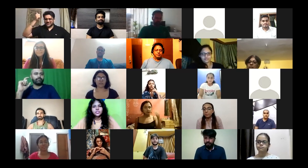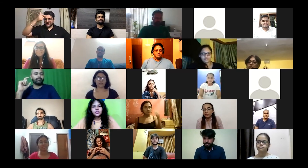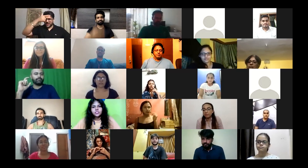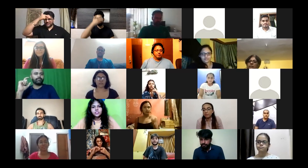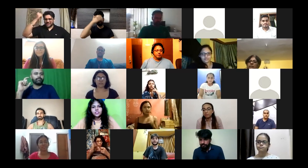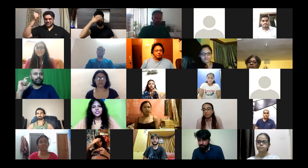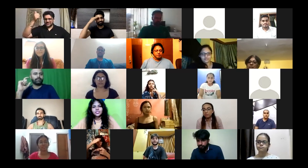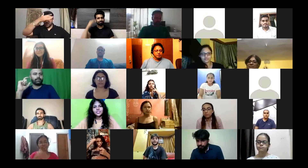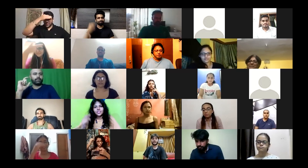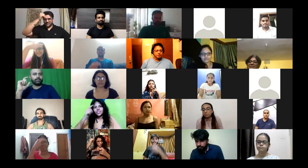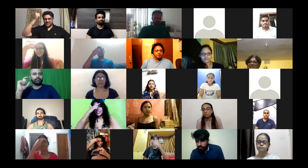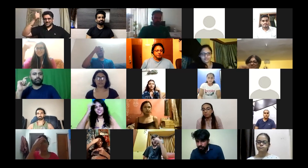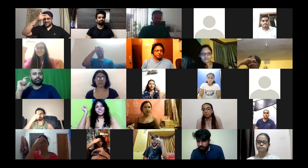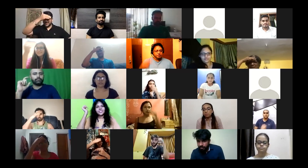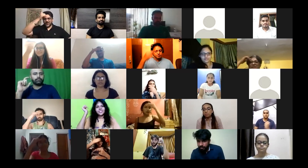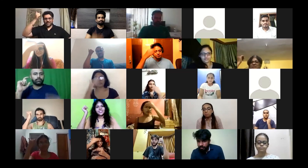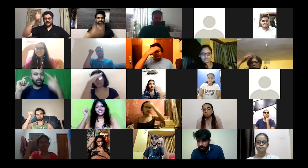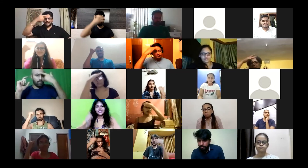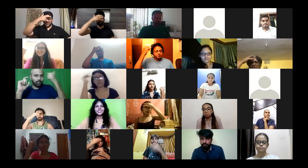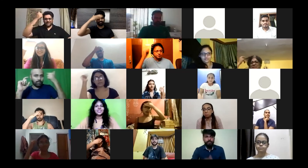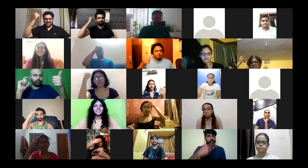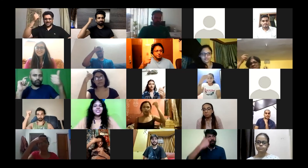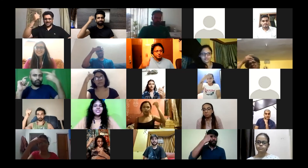All the best.